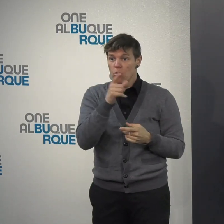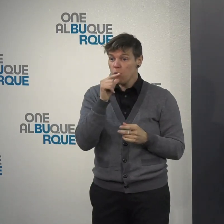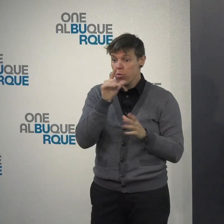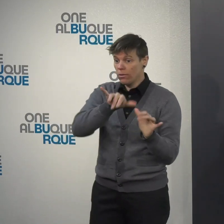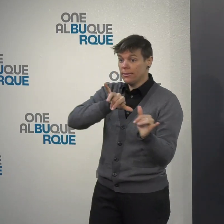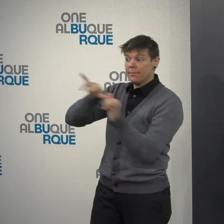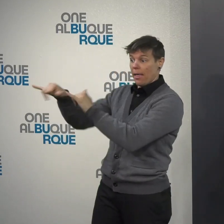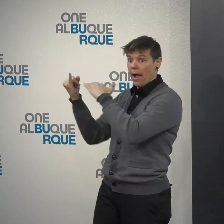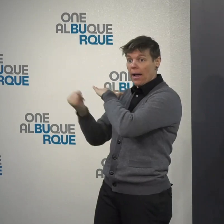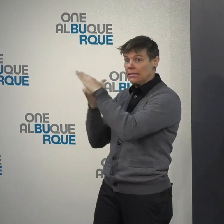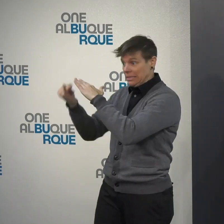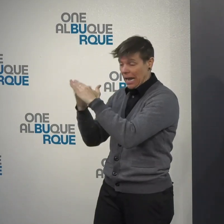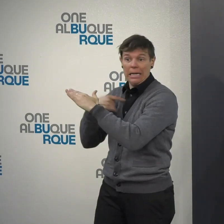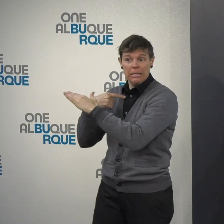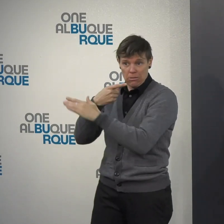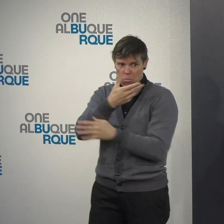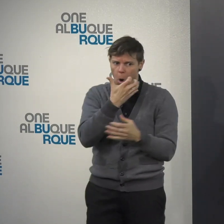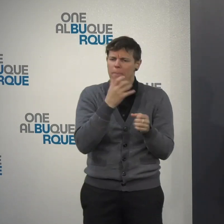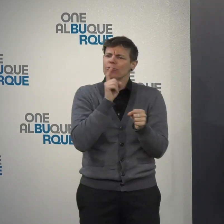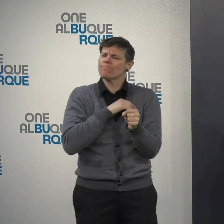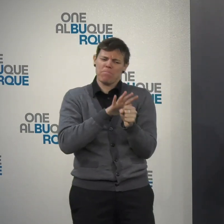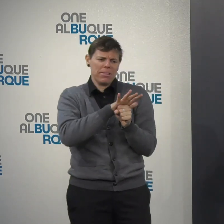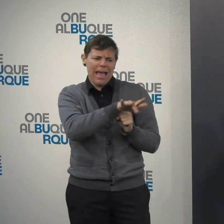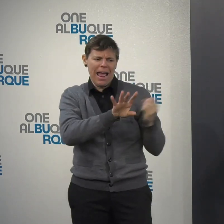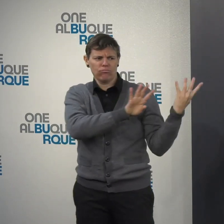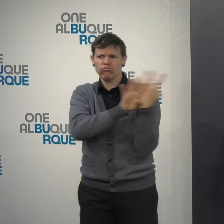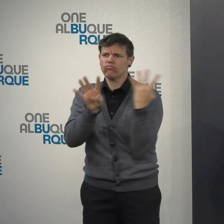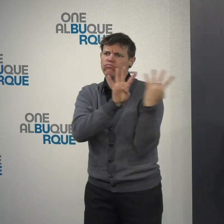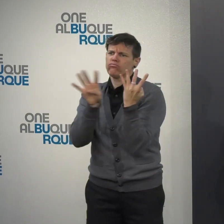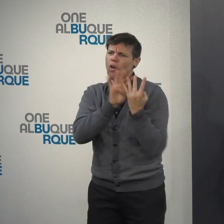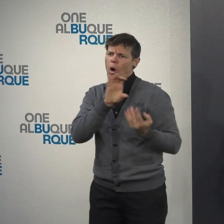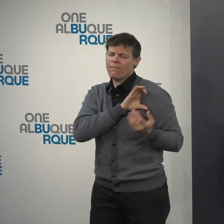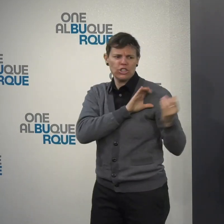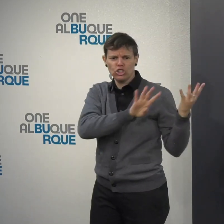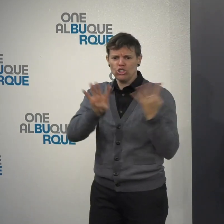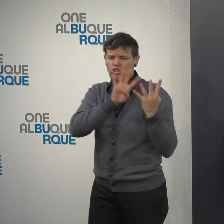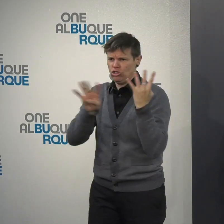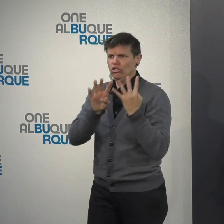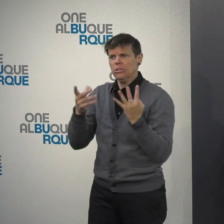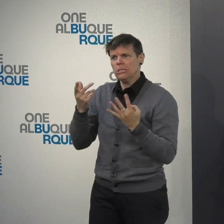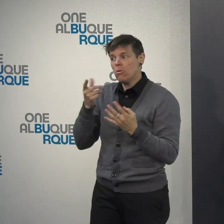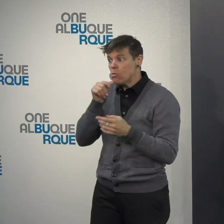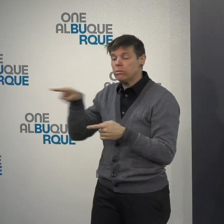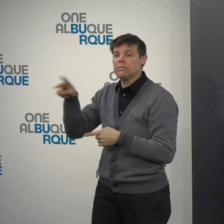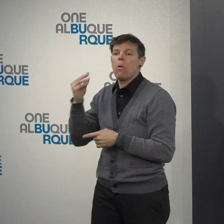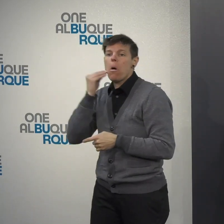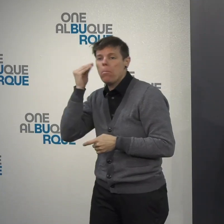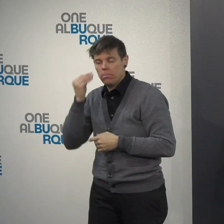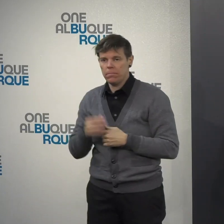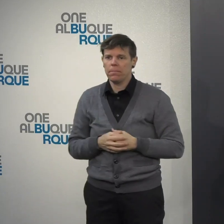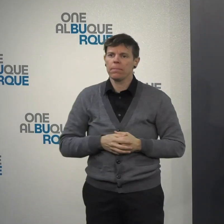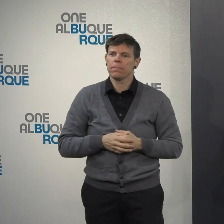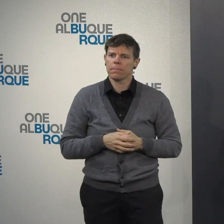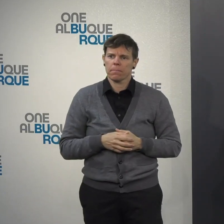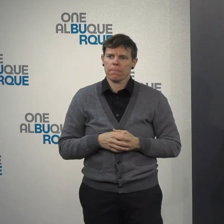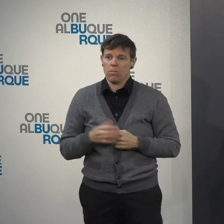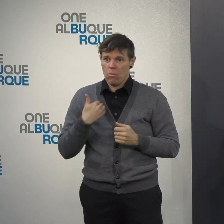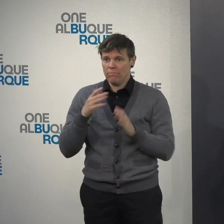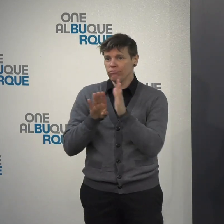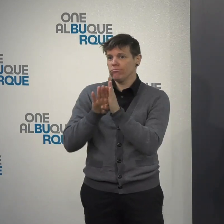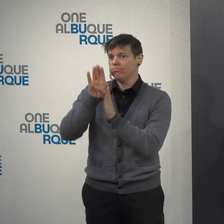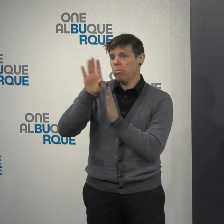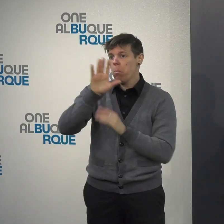So in order to maintain those service levels, the first tier, we've developed up to 135 officers and